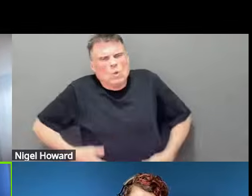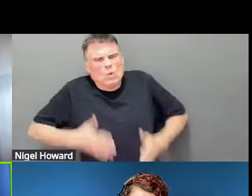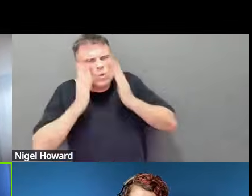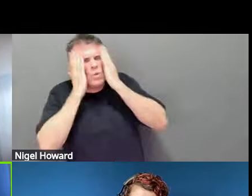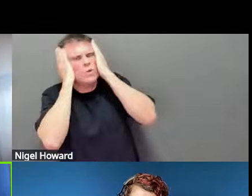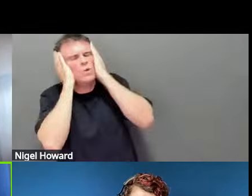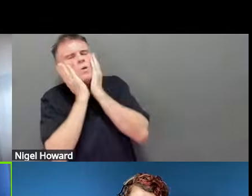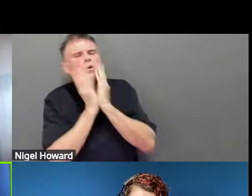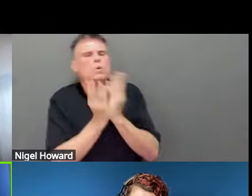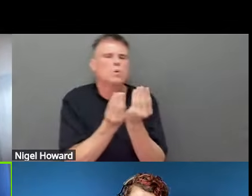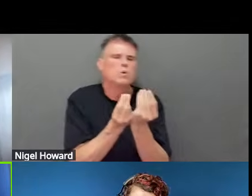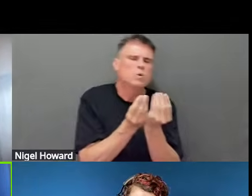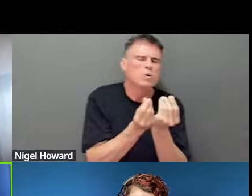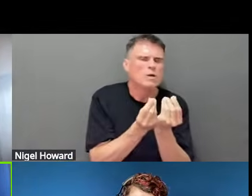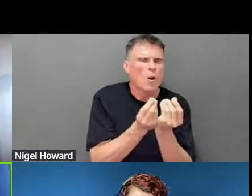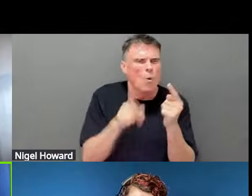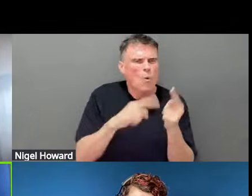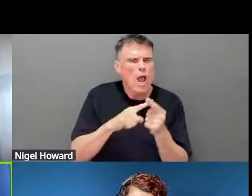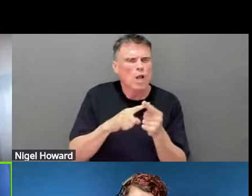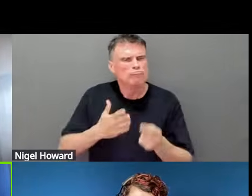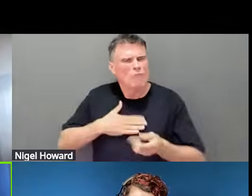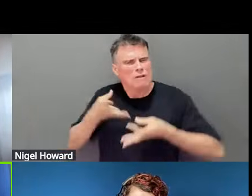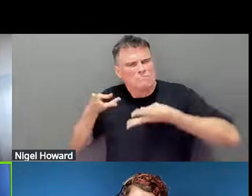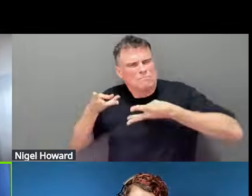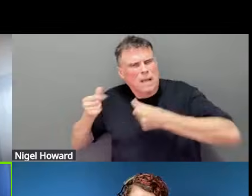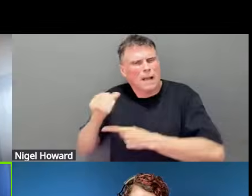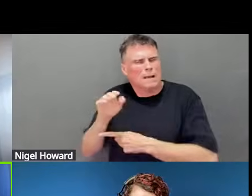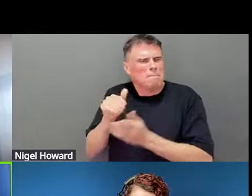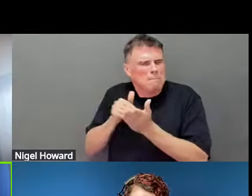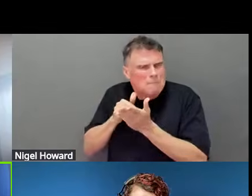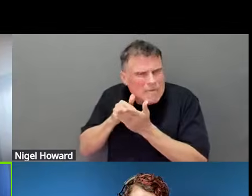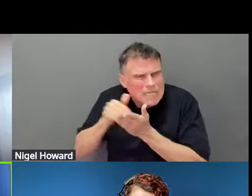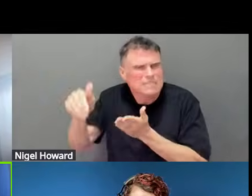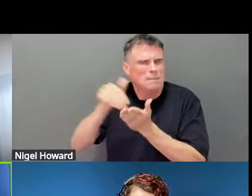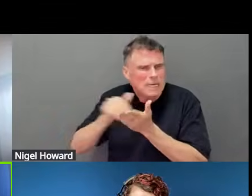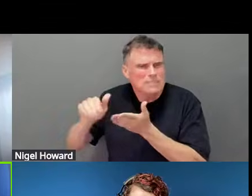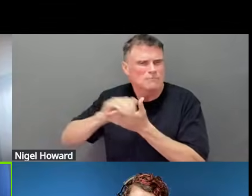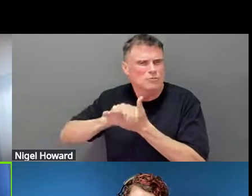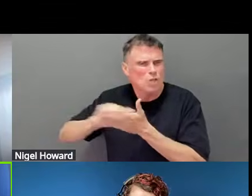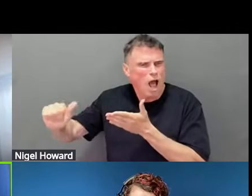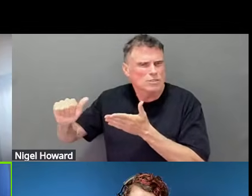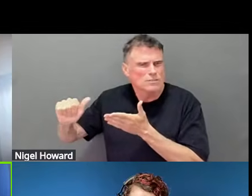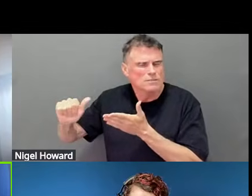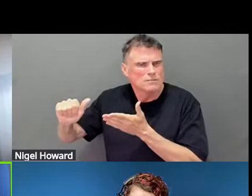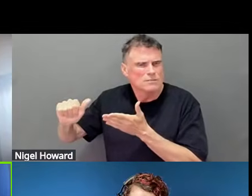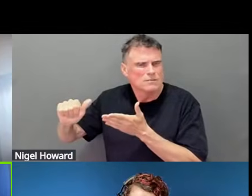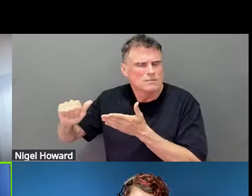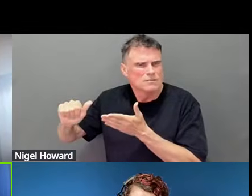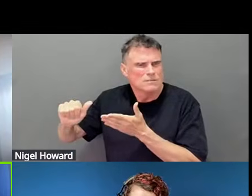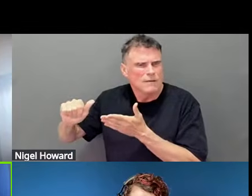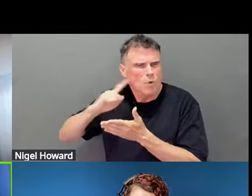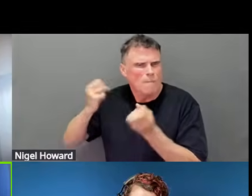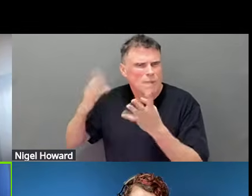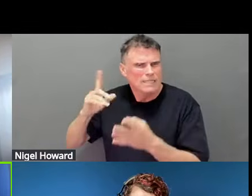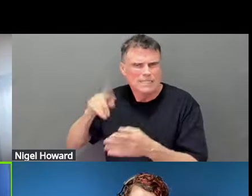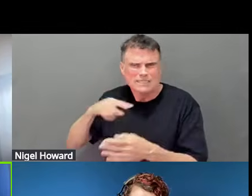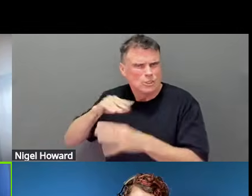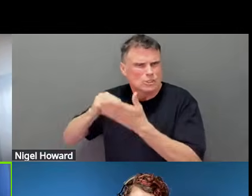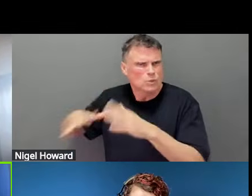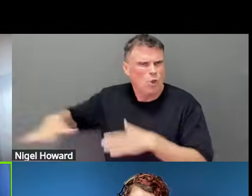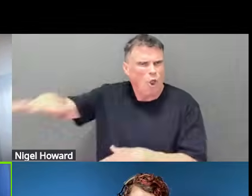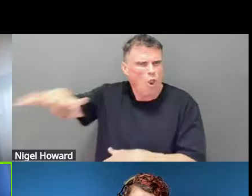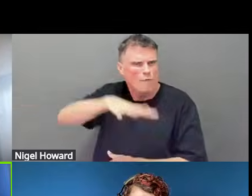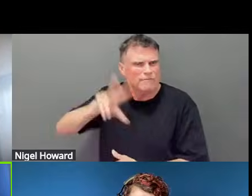the 30 children in your school district who would use interpreters, we are spending millions and millions